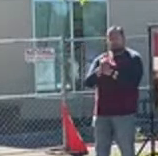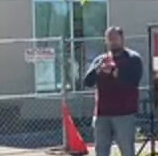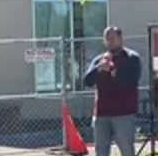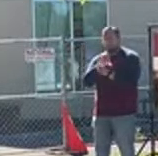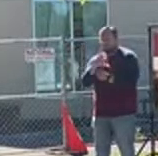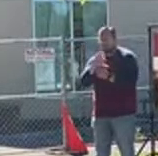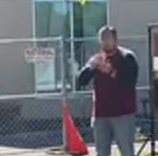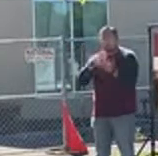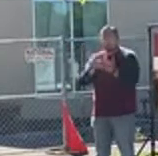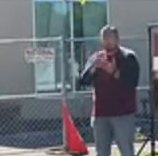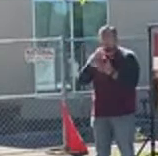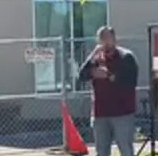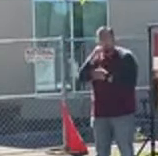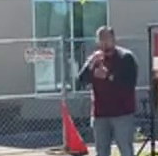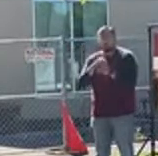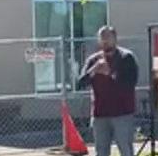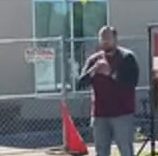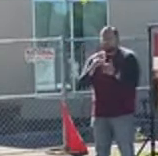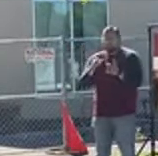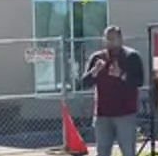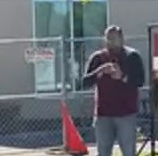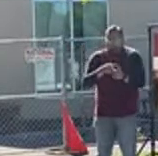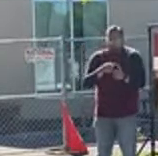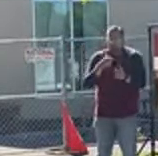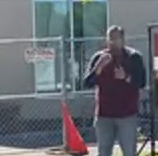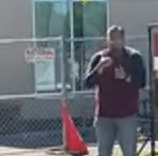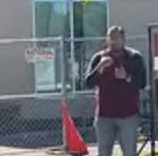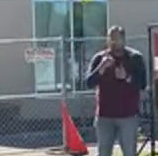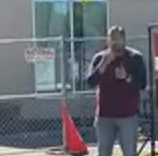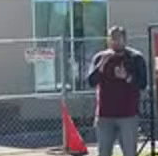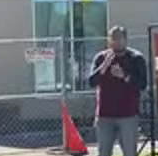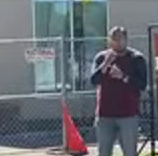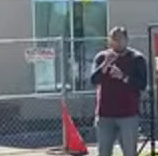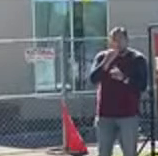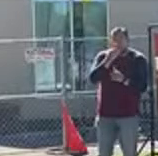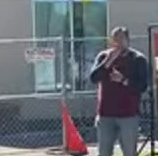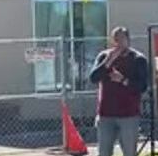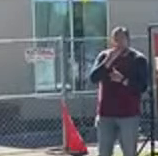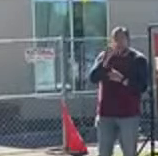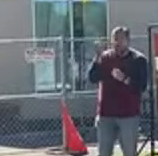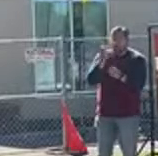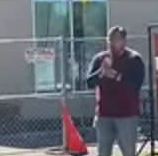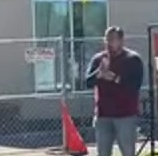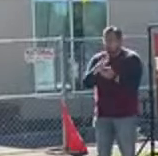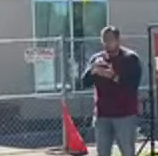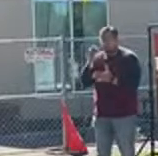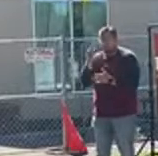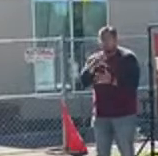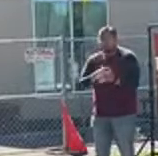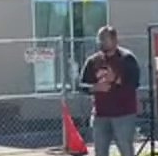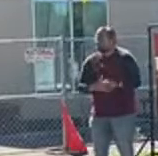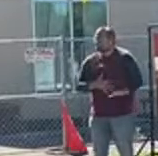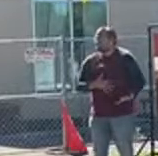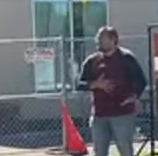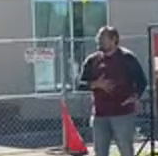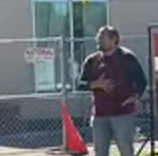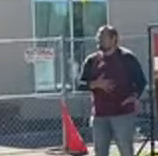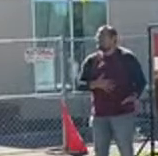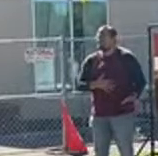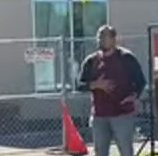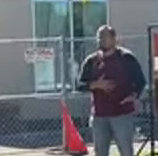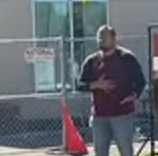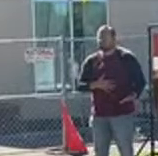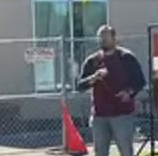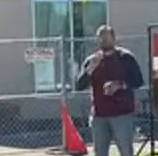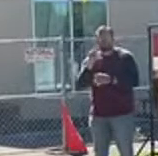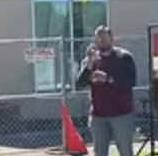that all kids first have a fish to eat, because it's hard to learn when you're hungry. Second, to